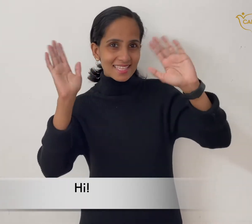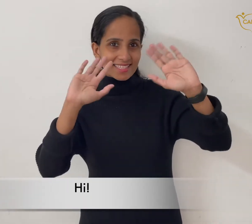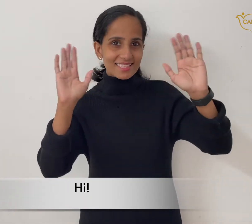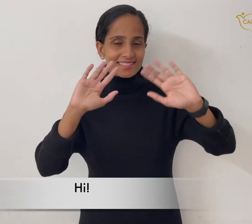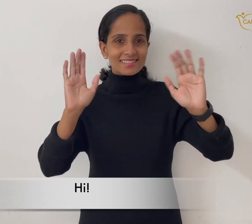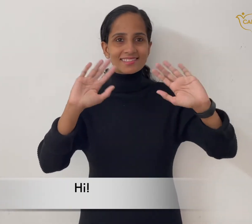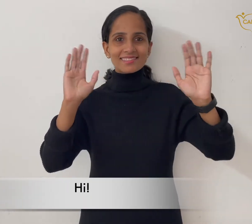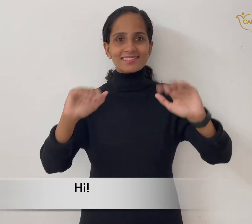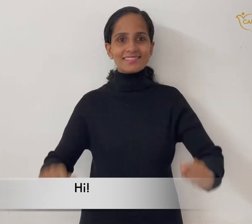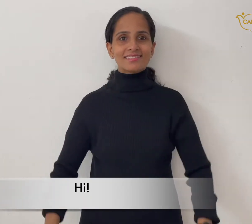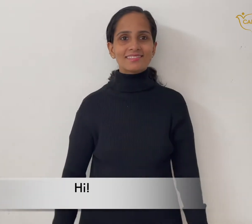Hi!